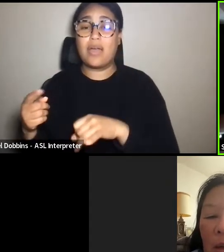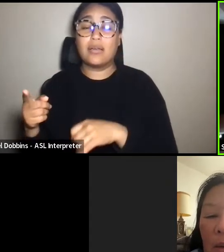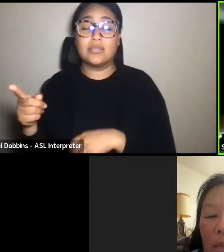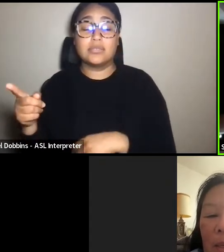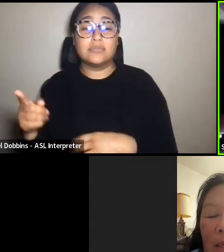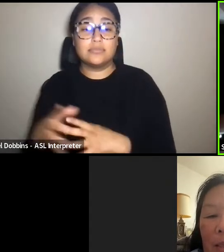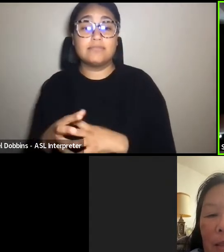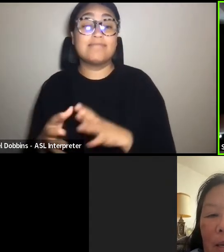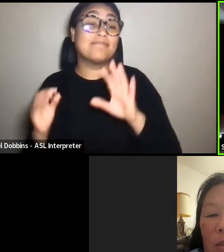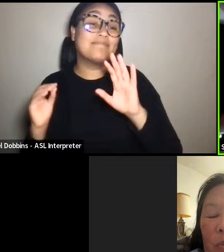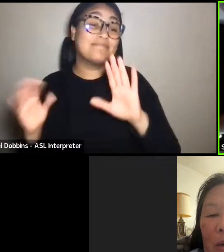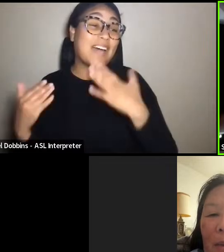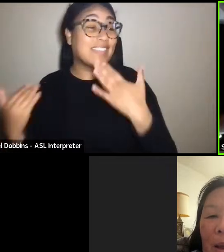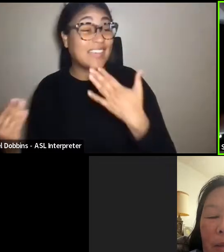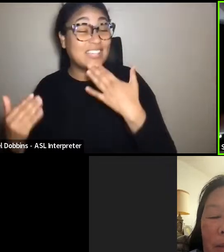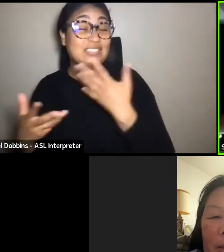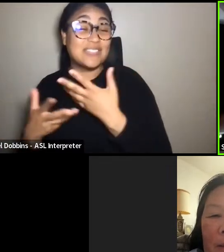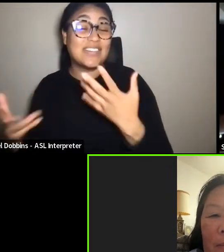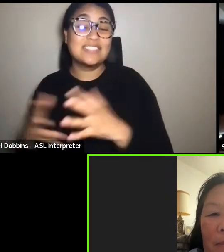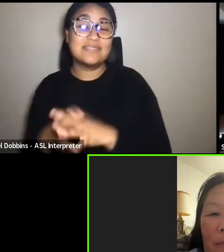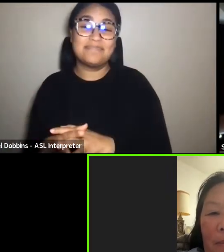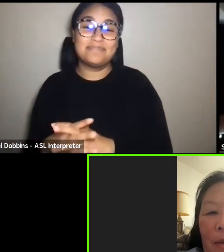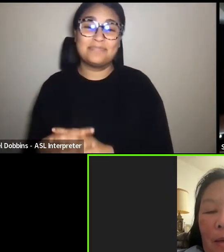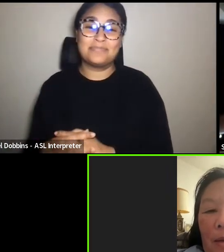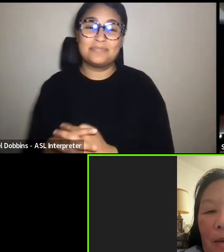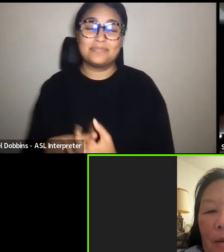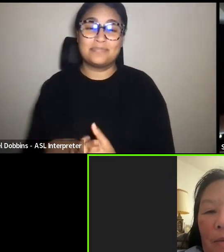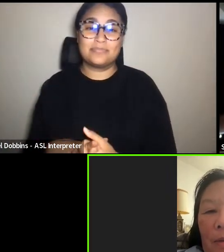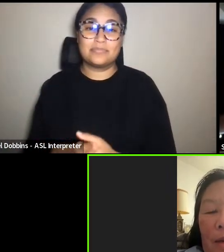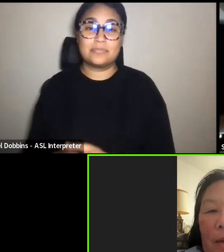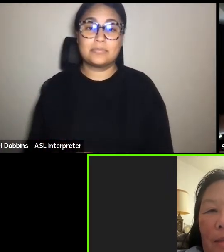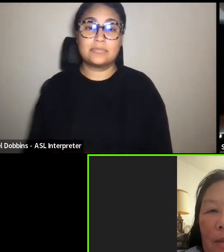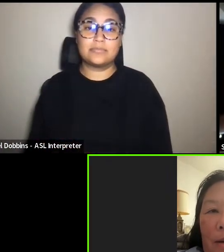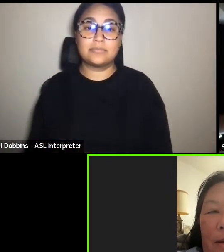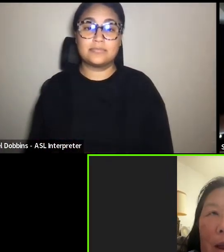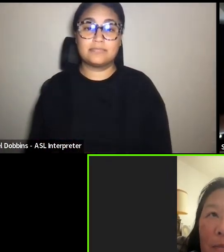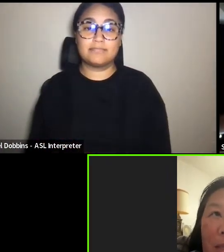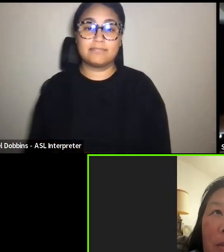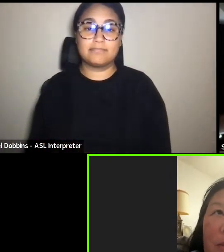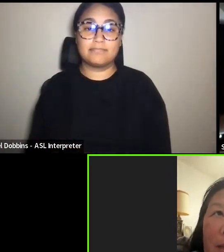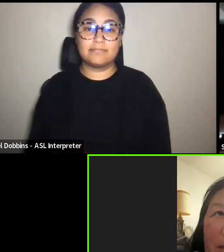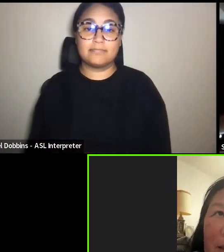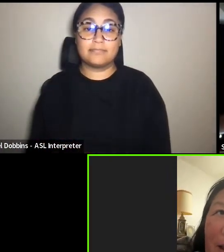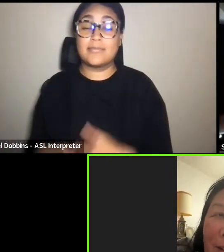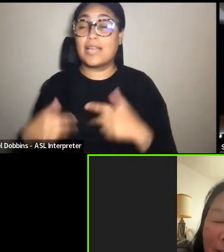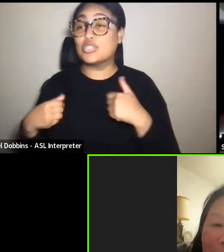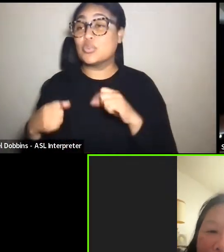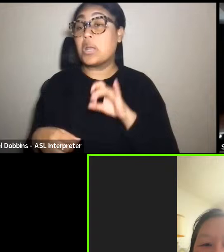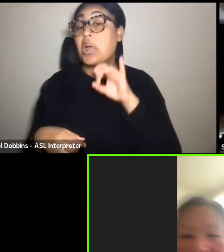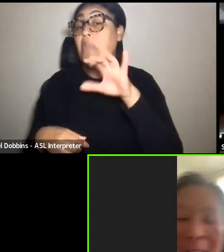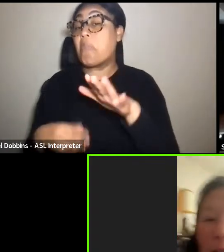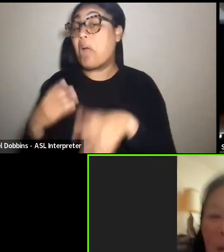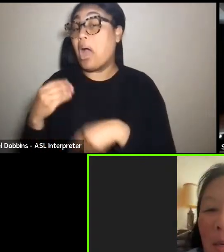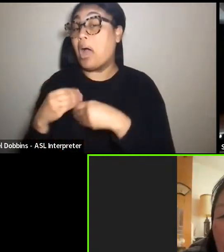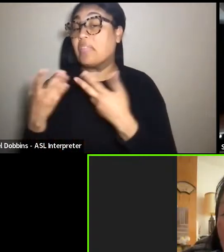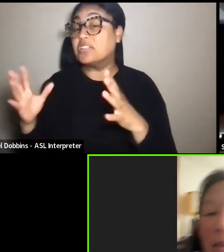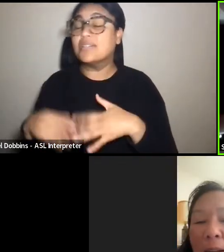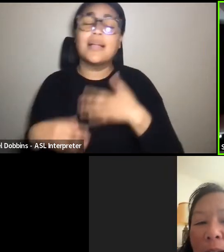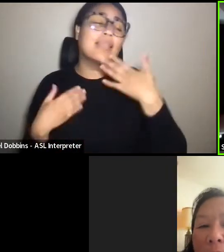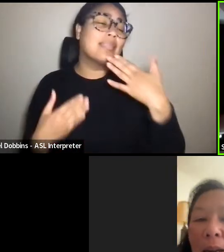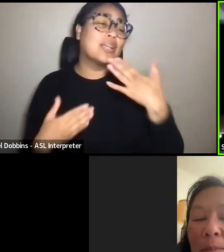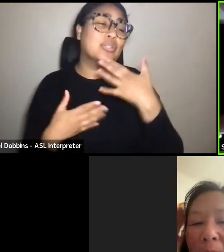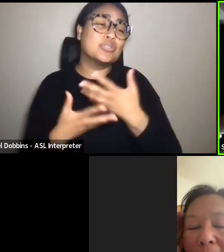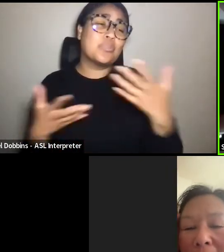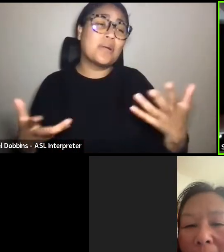Yeah, thank but you. Yeah. math, well, that, I just thought I'd add my 2 cents in that. Thank No, you I very much. appreciate